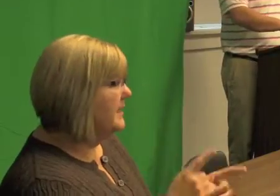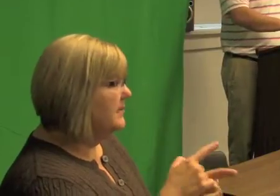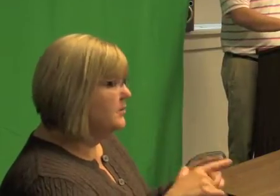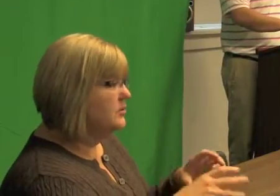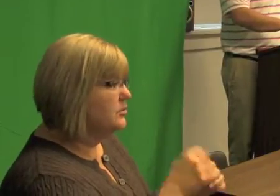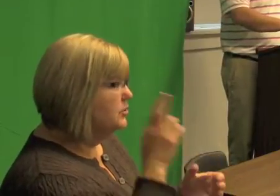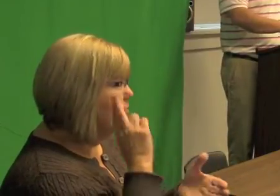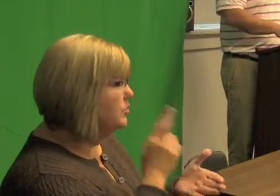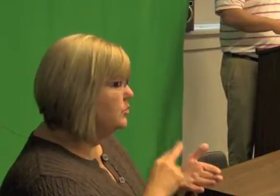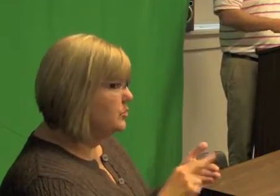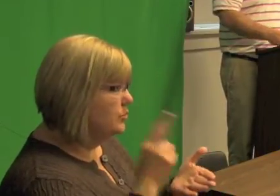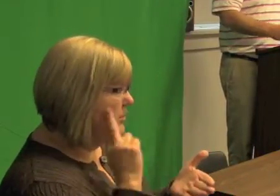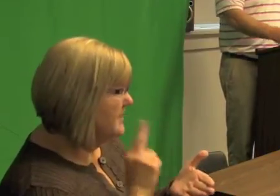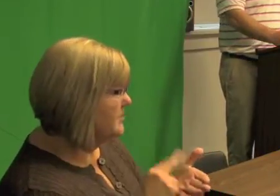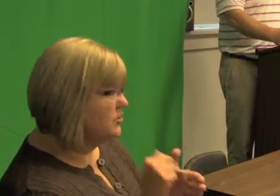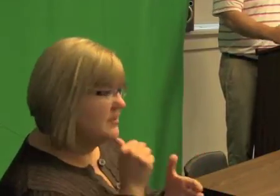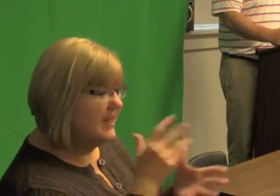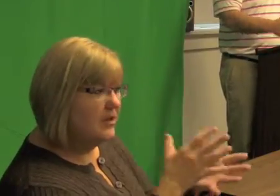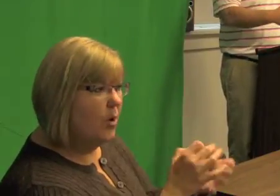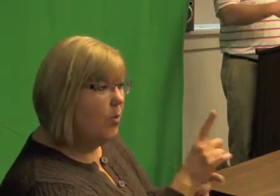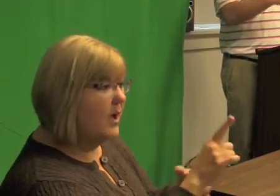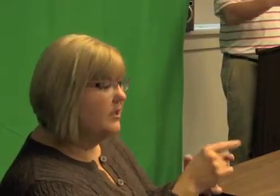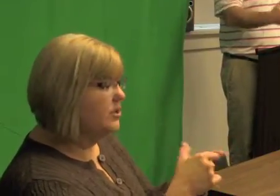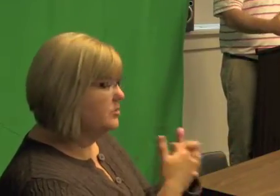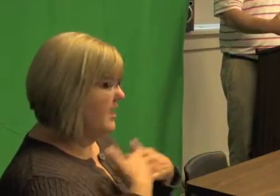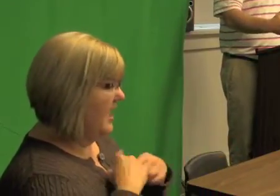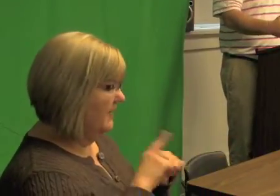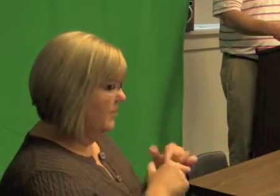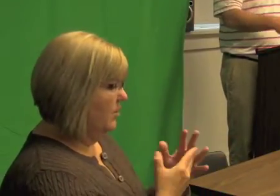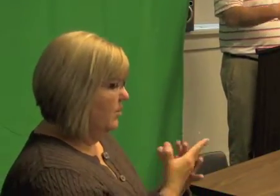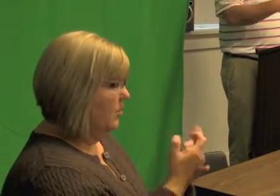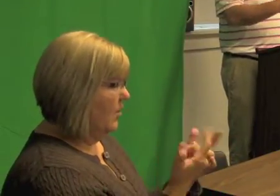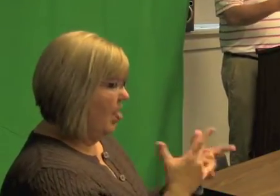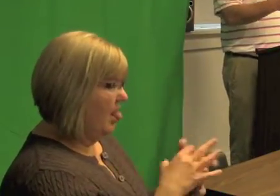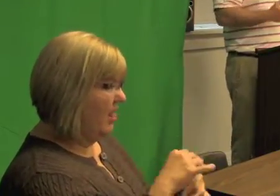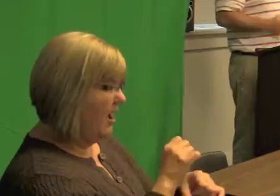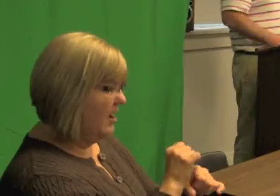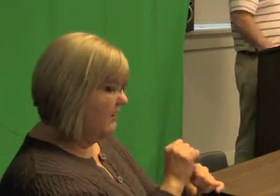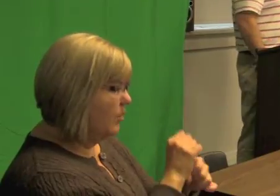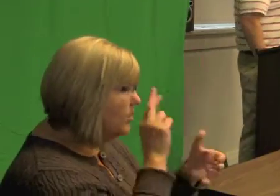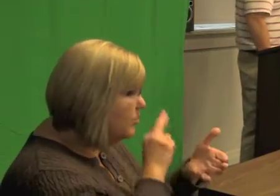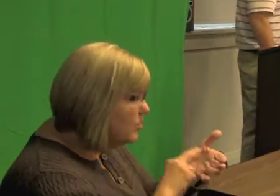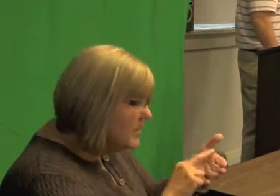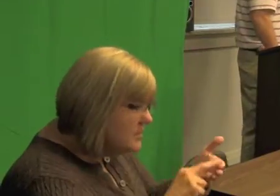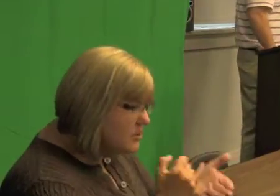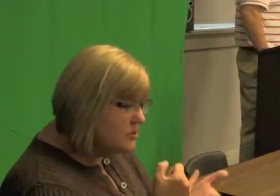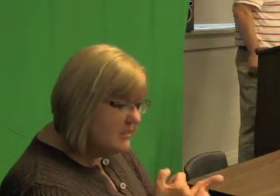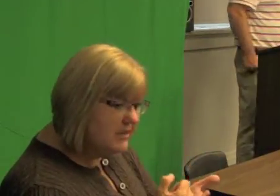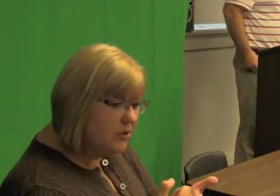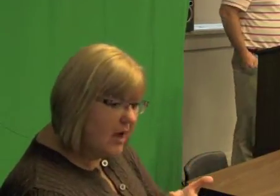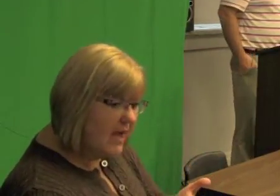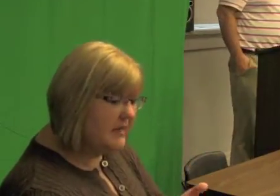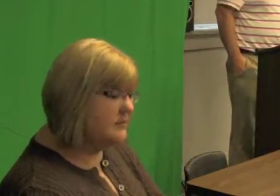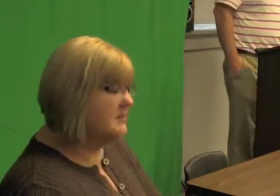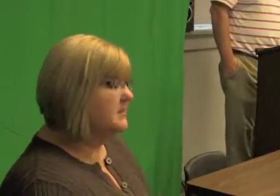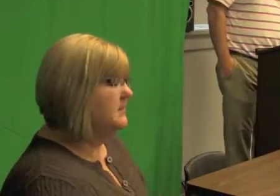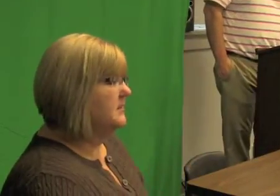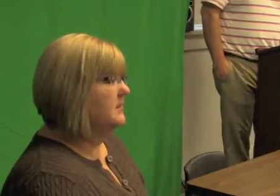do research. They don't want you to have to go through a bunch of work researching the items.